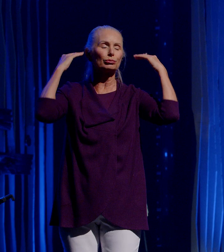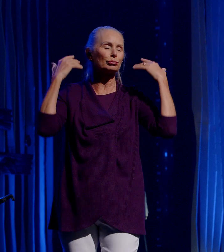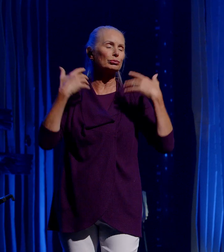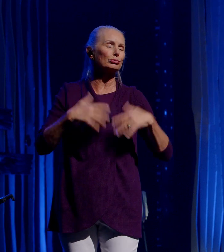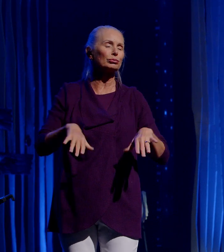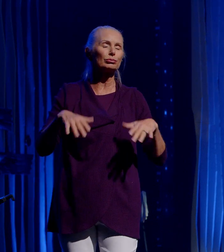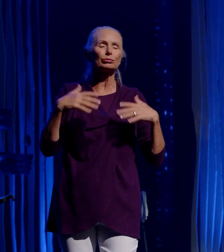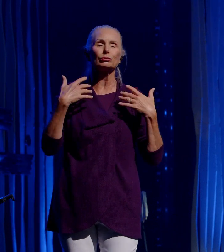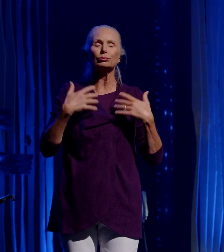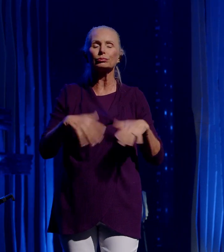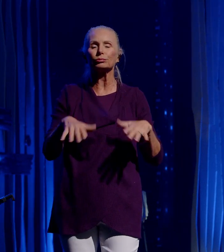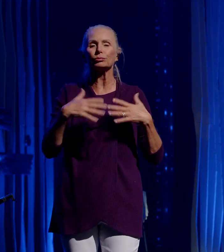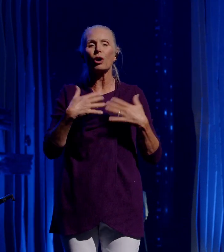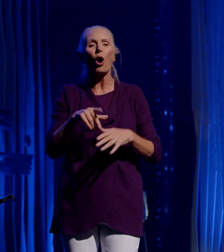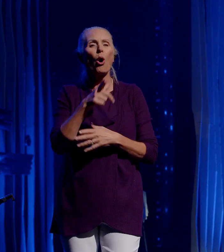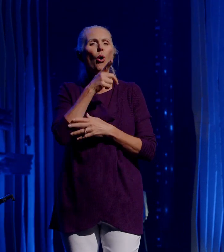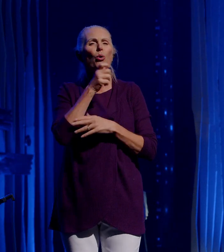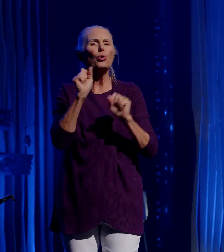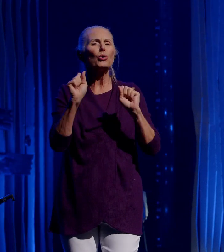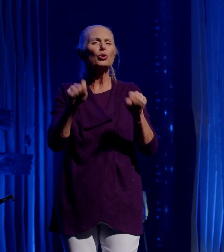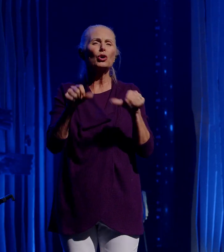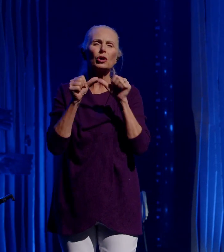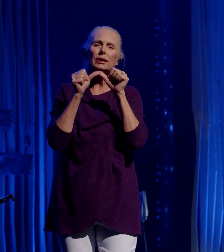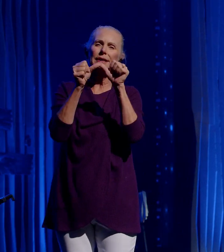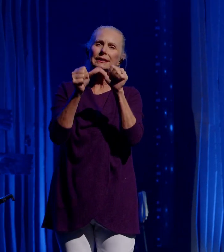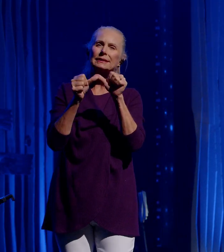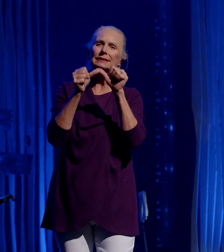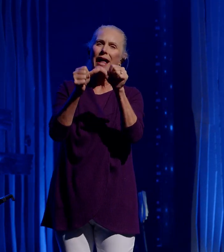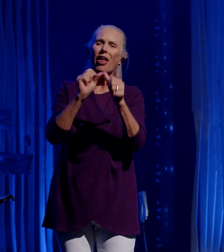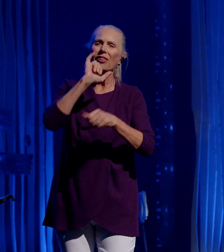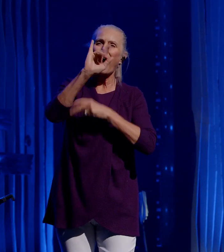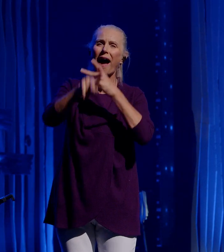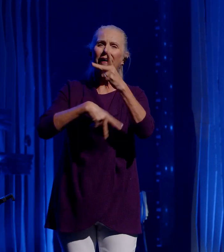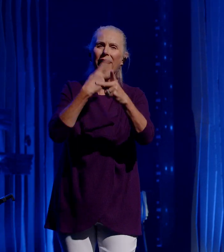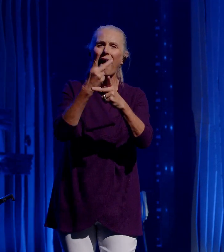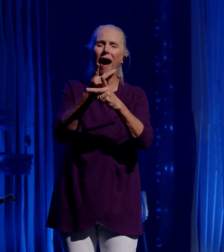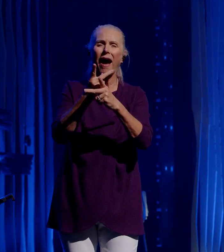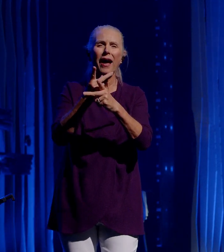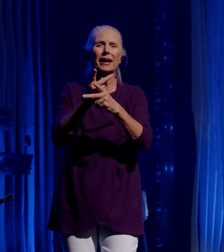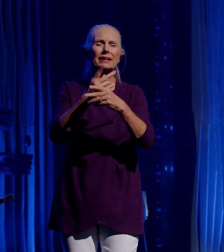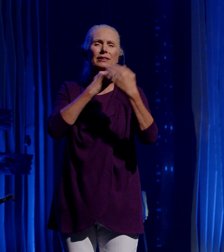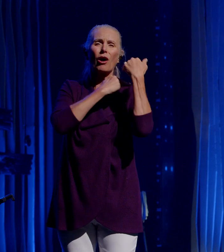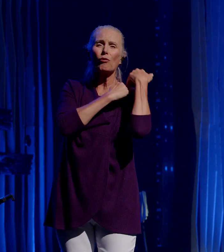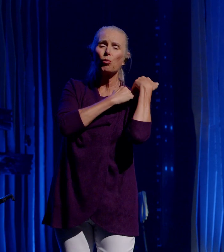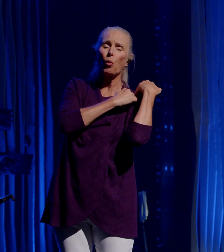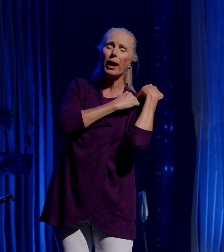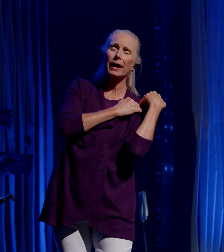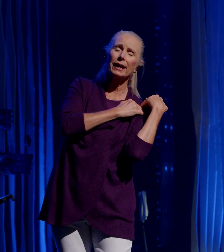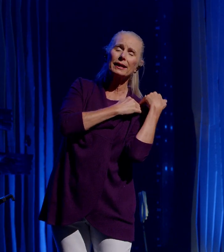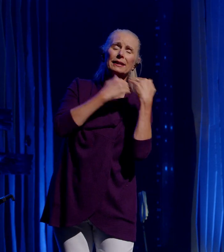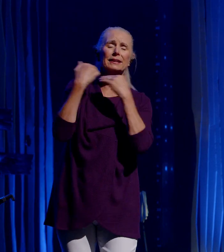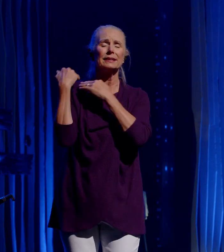Yeah. Who could carry that kind of weight?